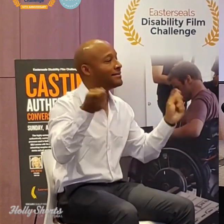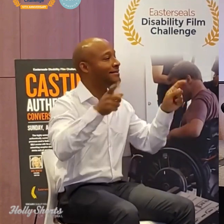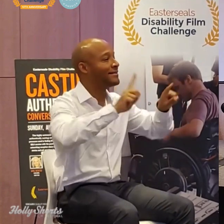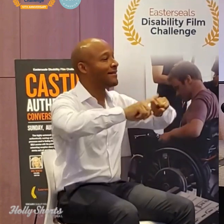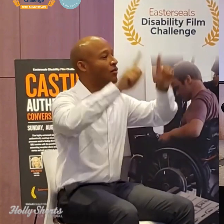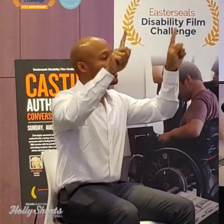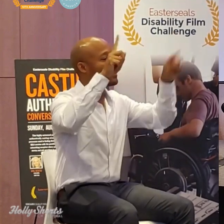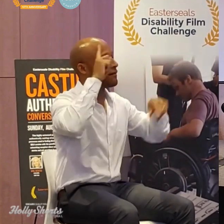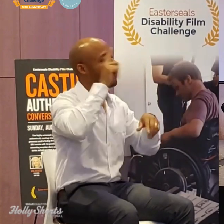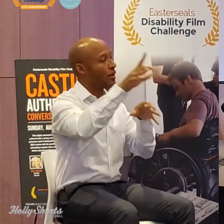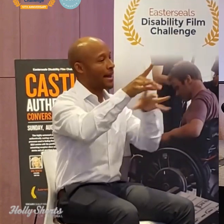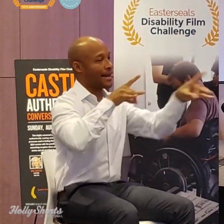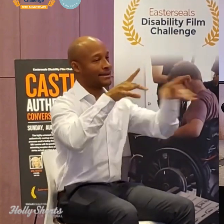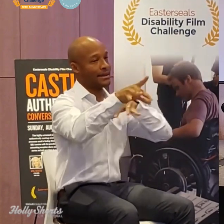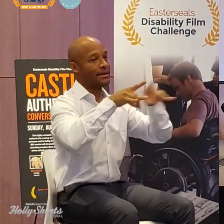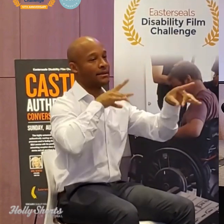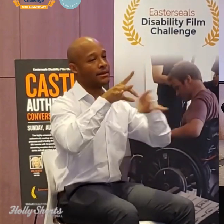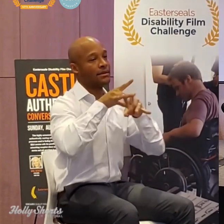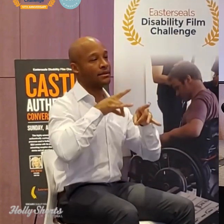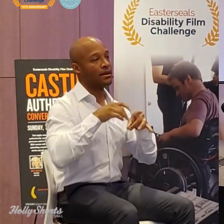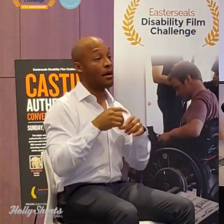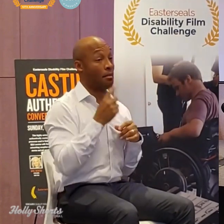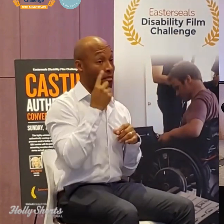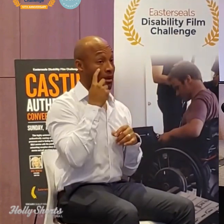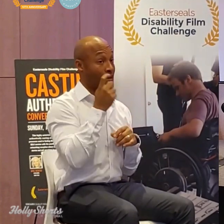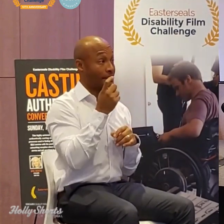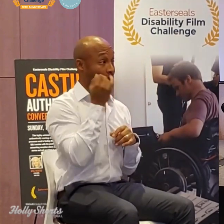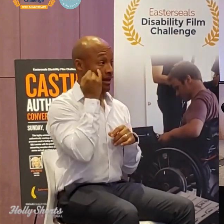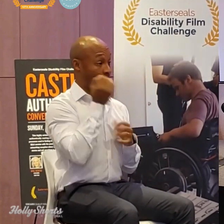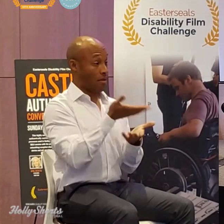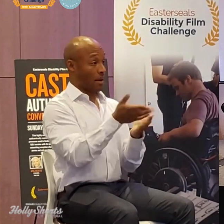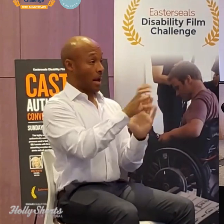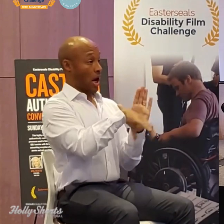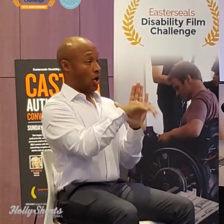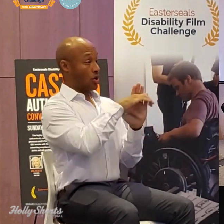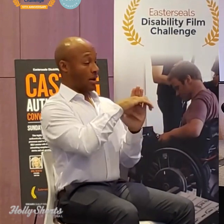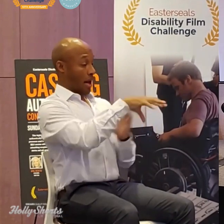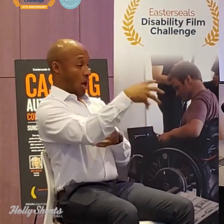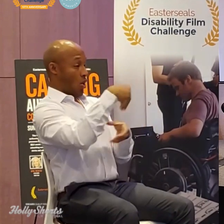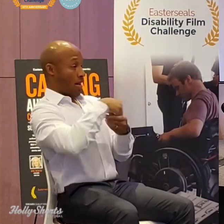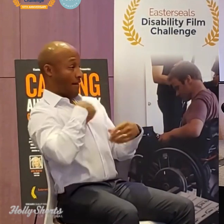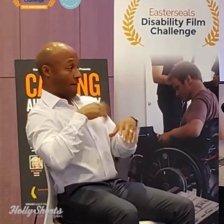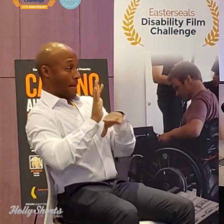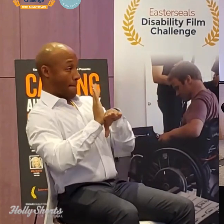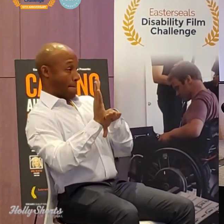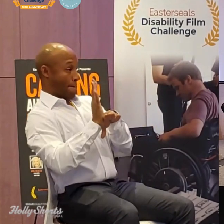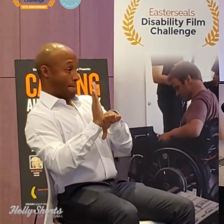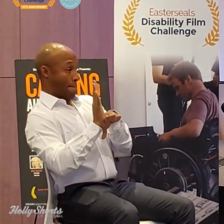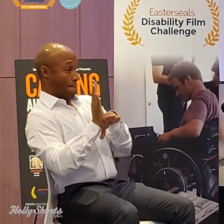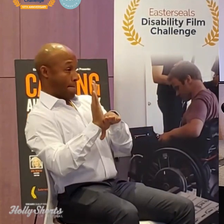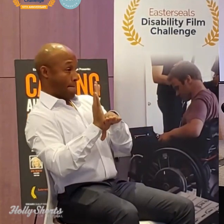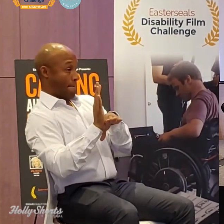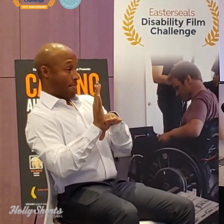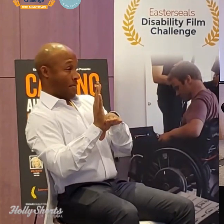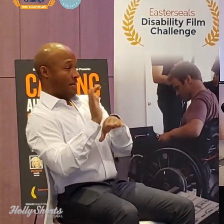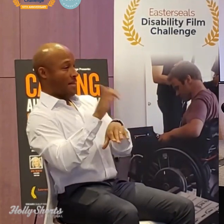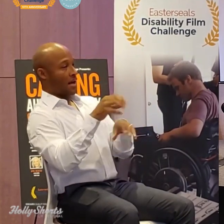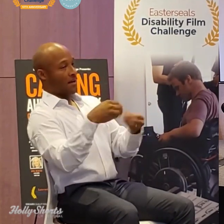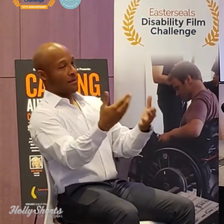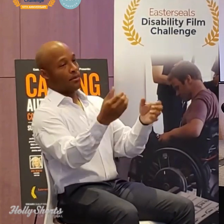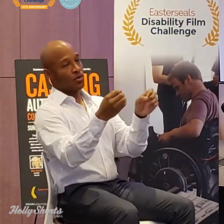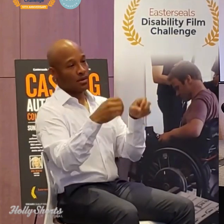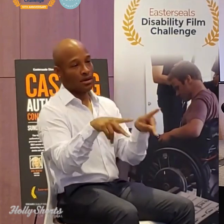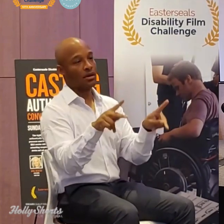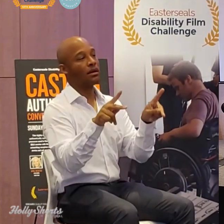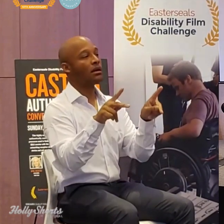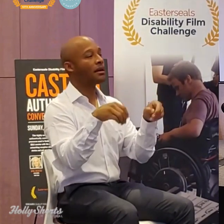you know, if those characters are included in the film, then that gives opportunity and that